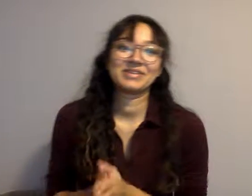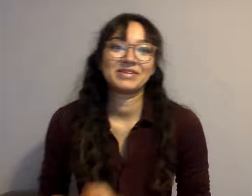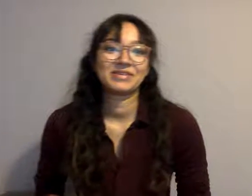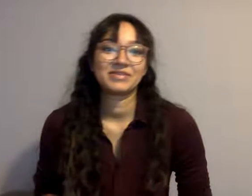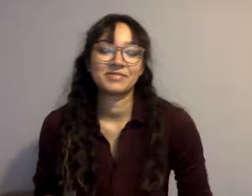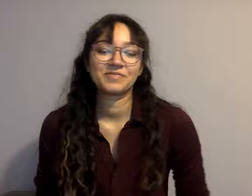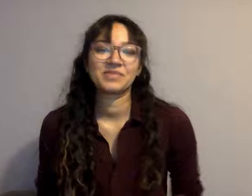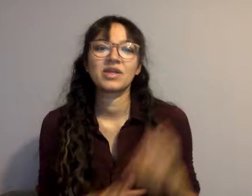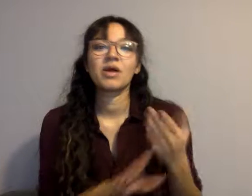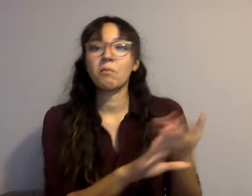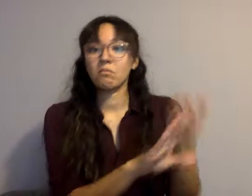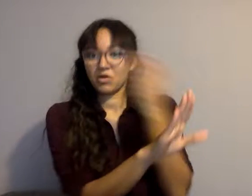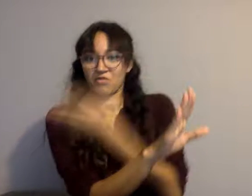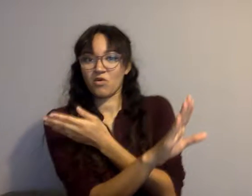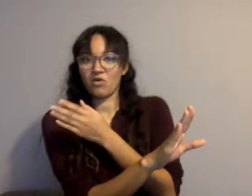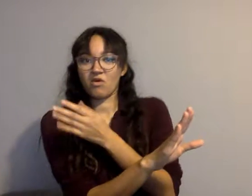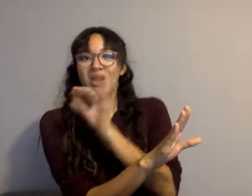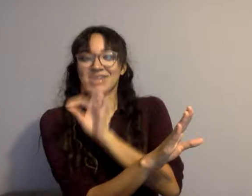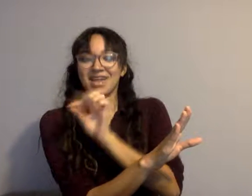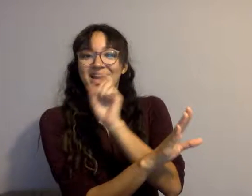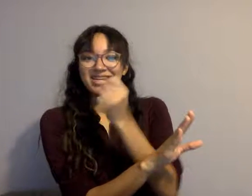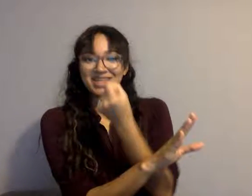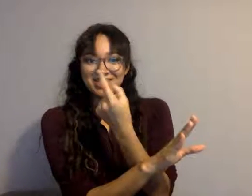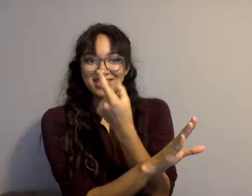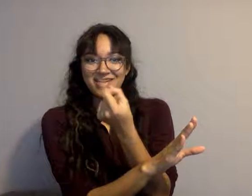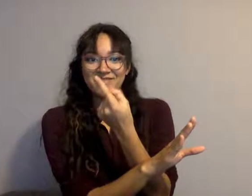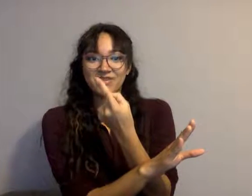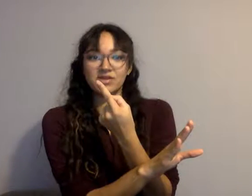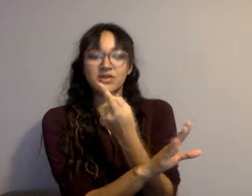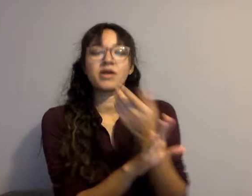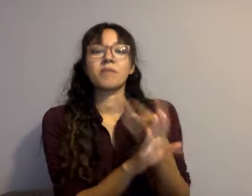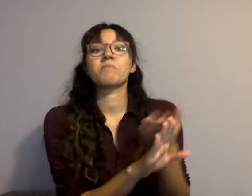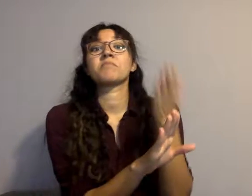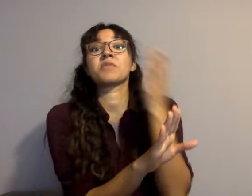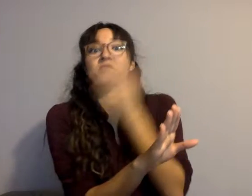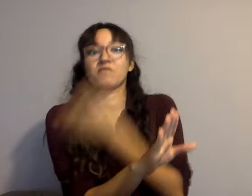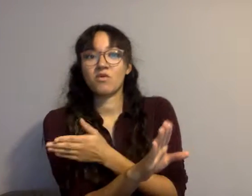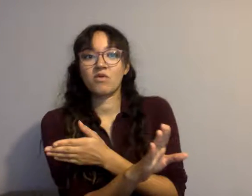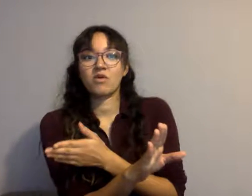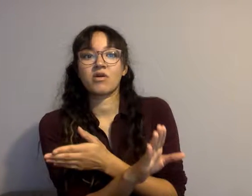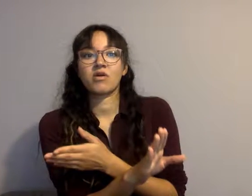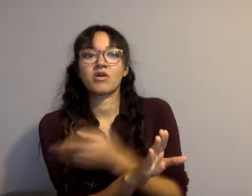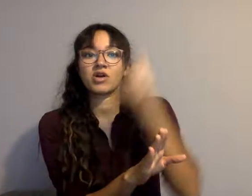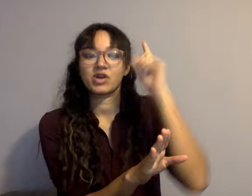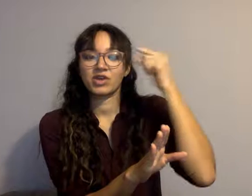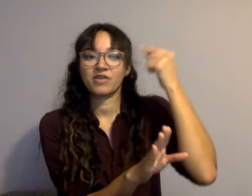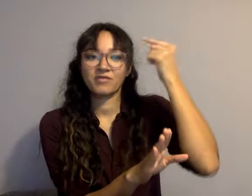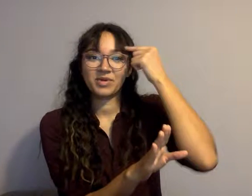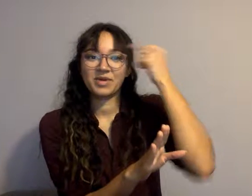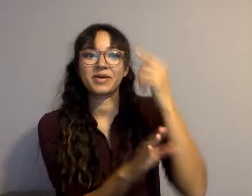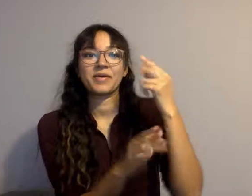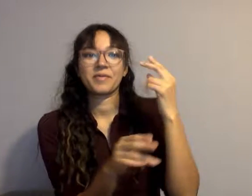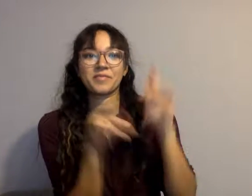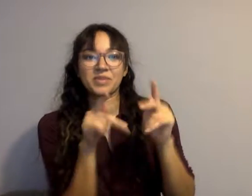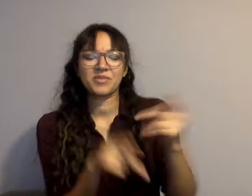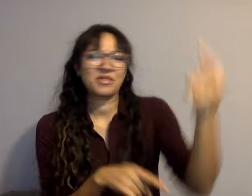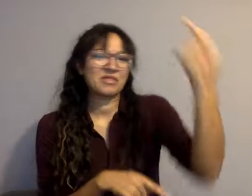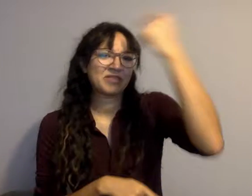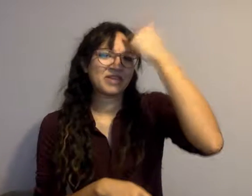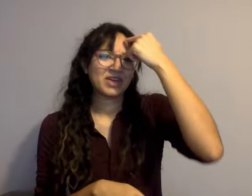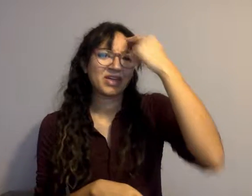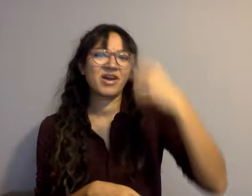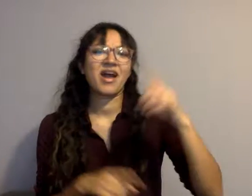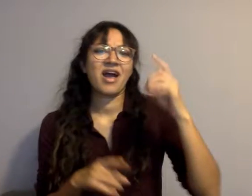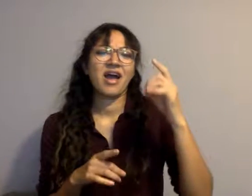This was before 9/11 and before politicians thought it was appropriate to use "I hate Muslims" as a campaign